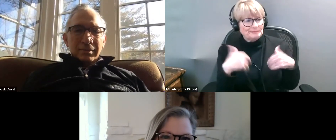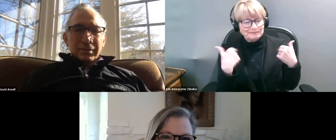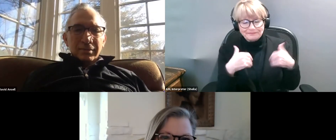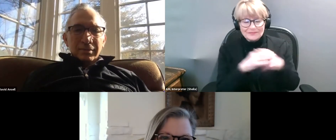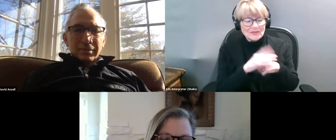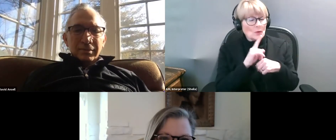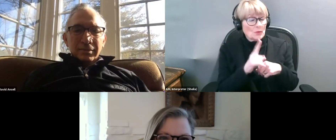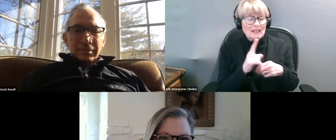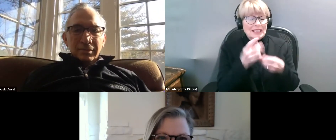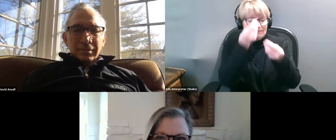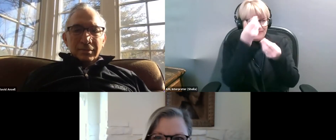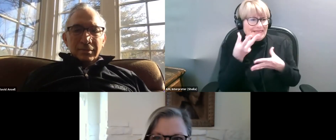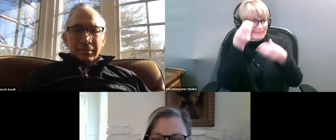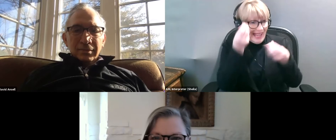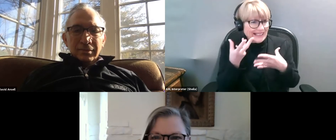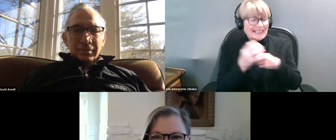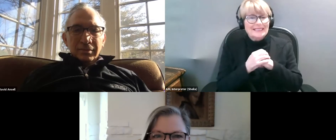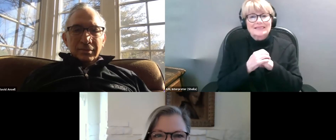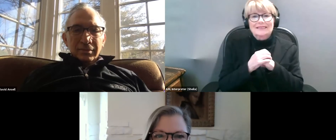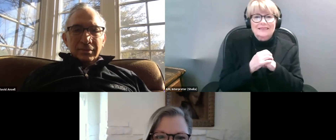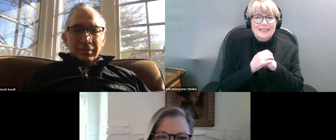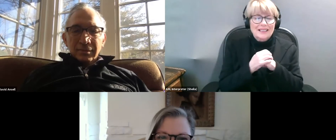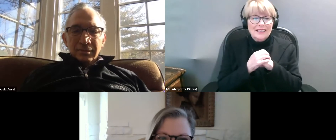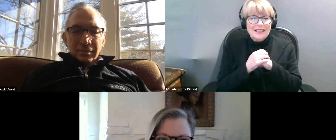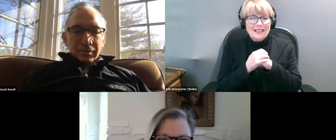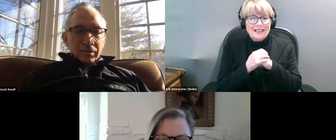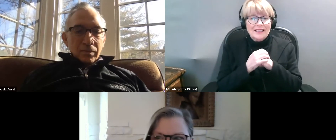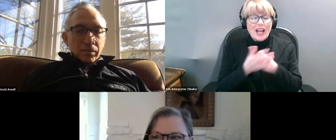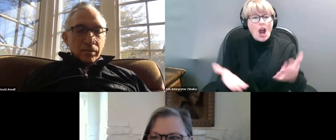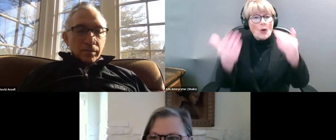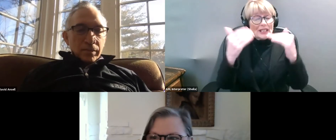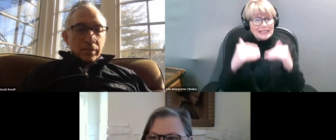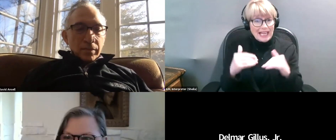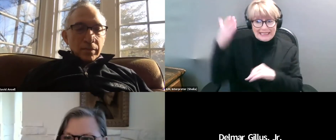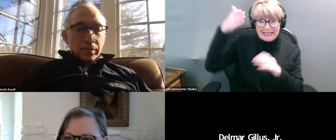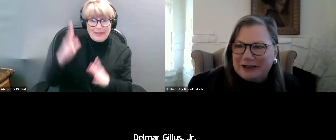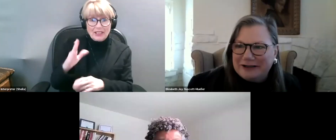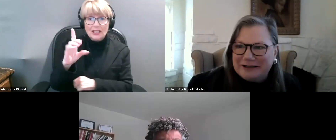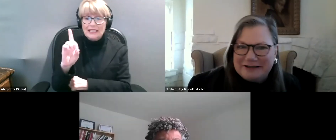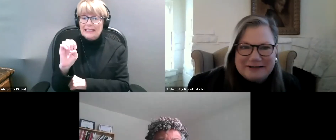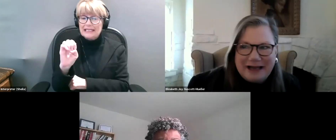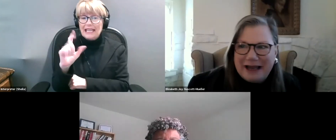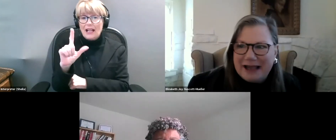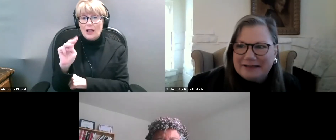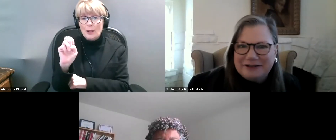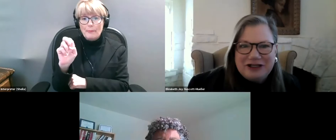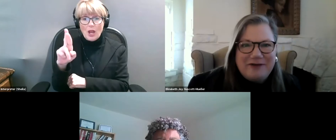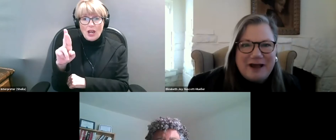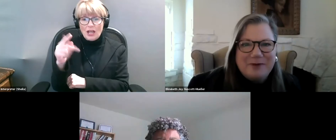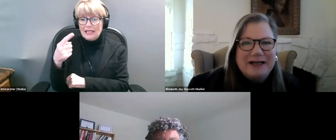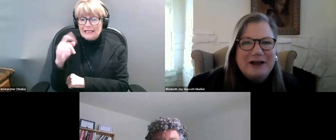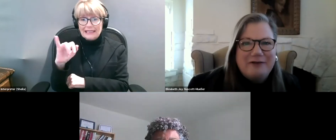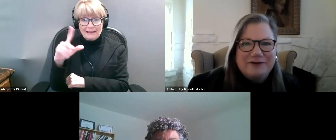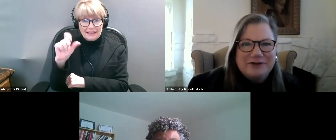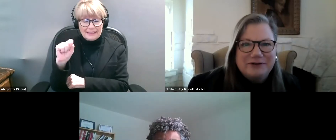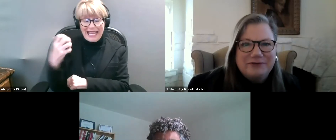Really enlightening, and we appreciate it. Our next speaker is Delmar Gillis. As Chief